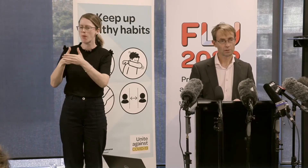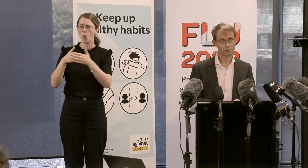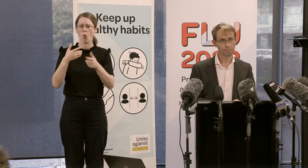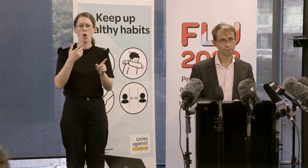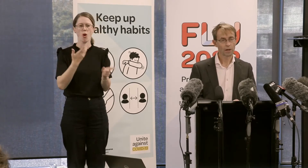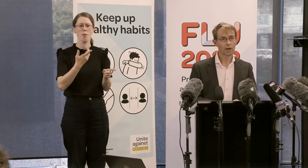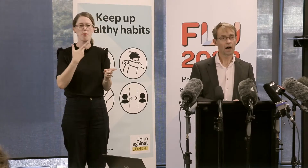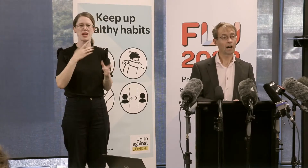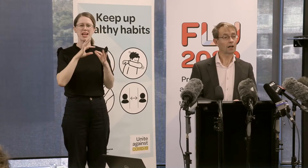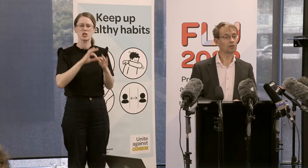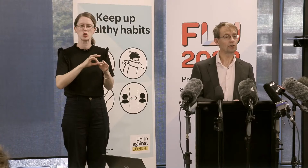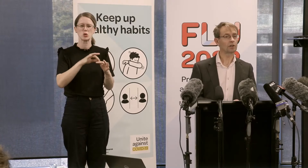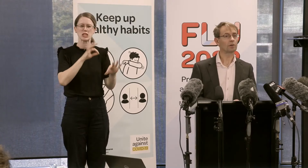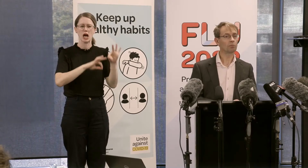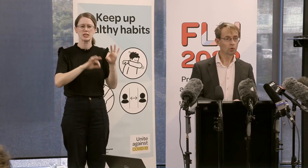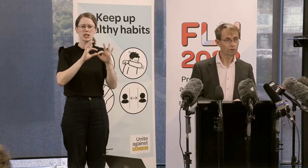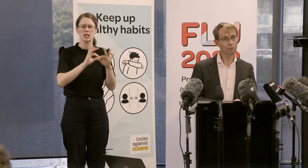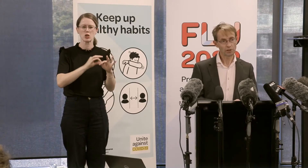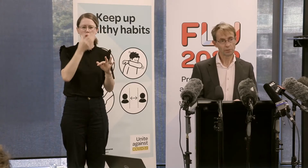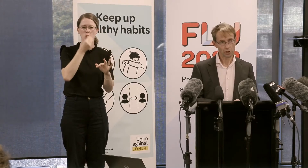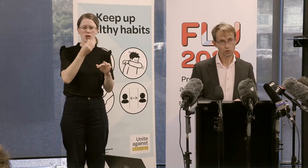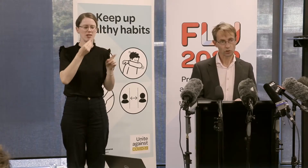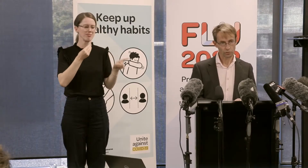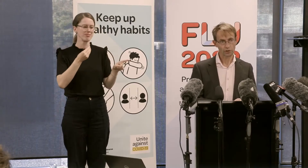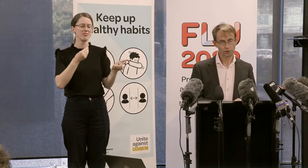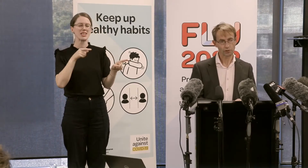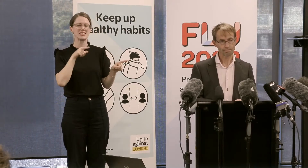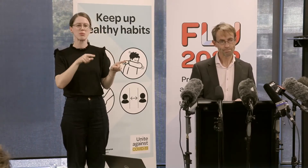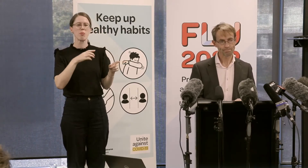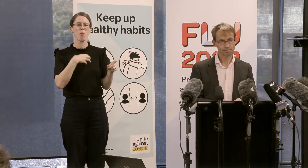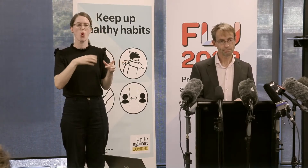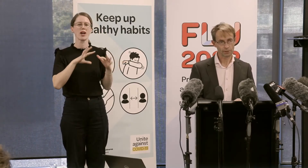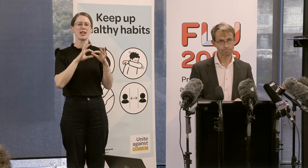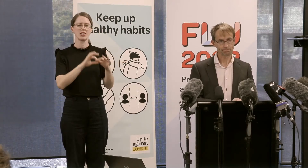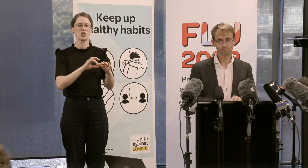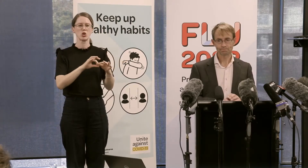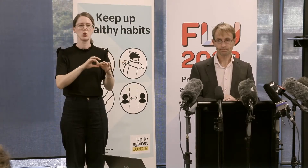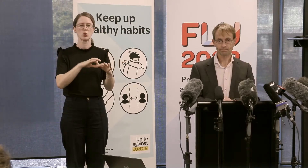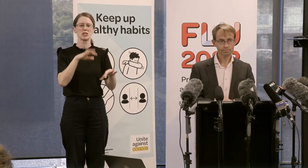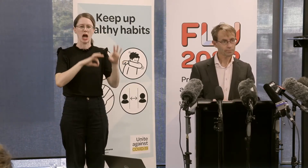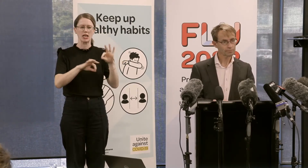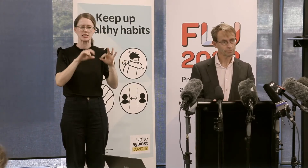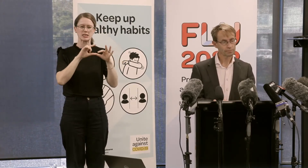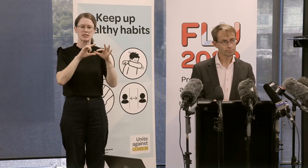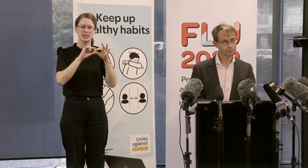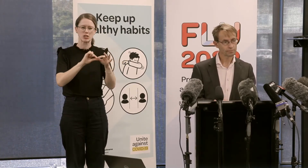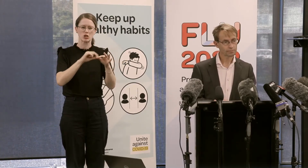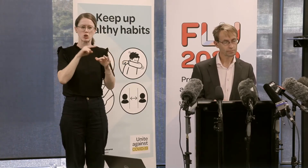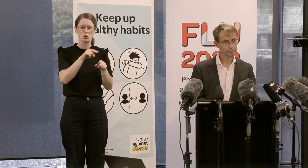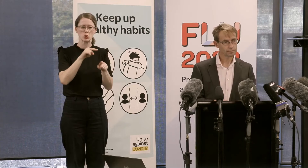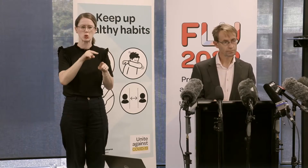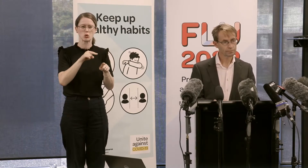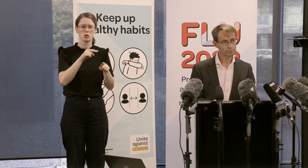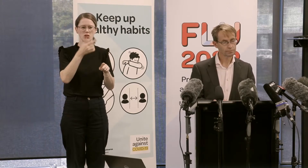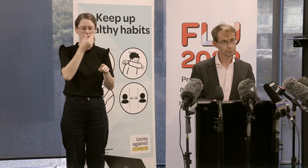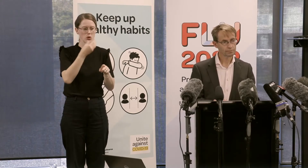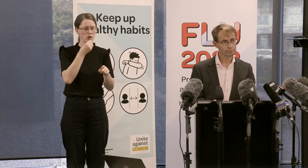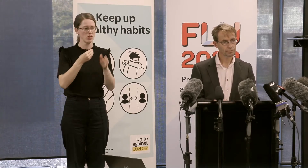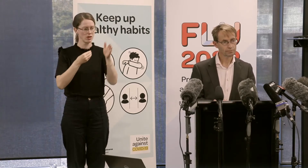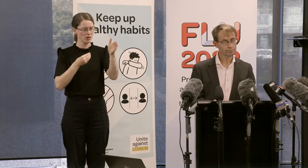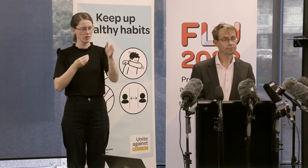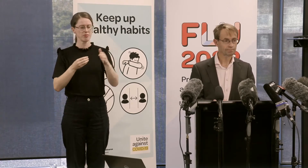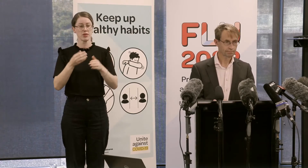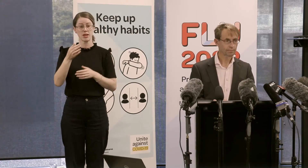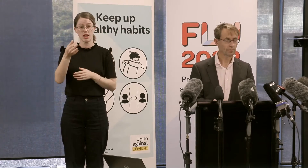epidemiological? It's more for epidemiological reasons. How is the border reopening affecting the